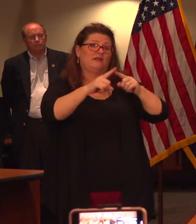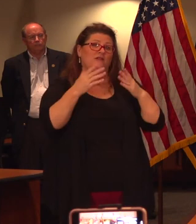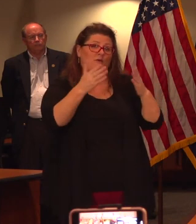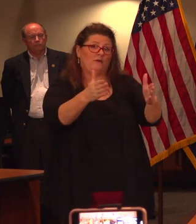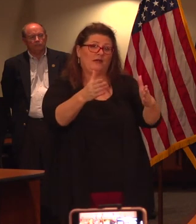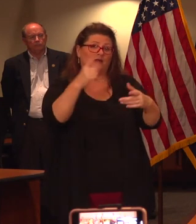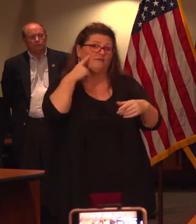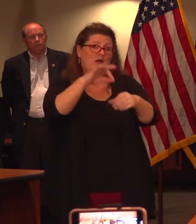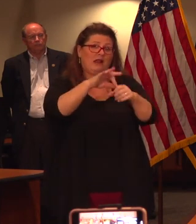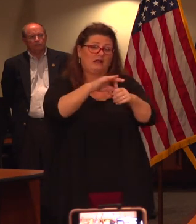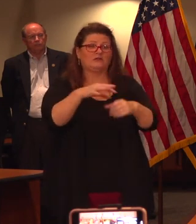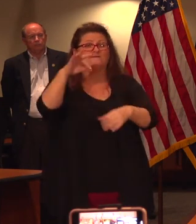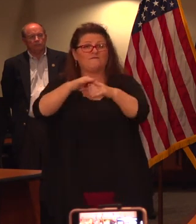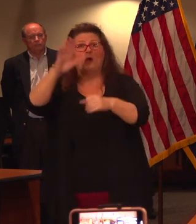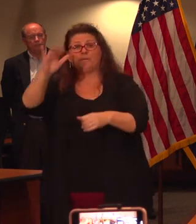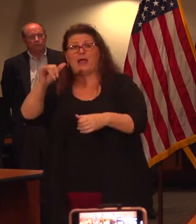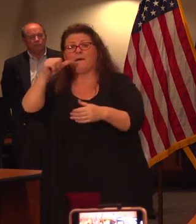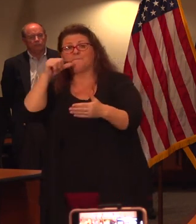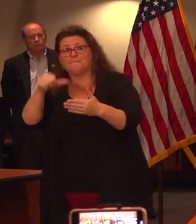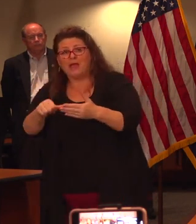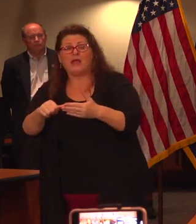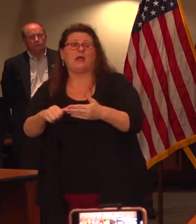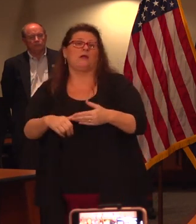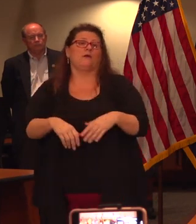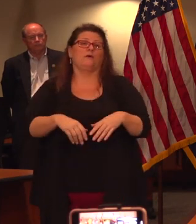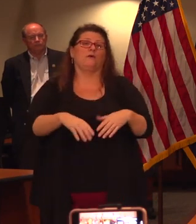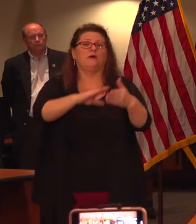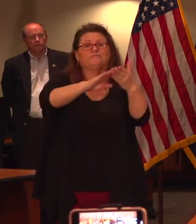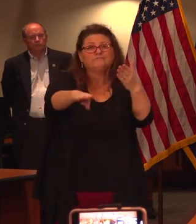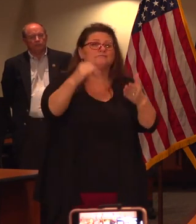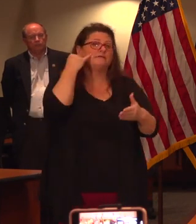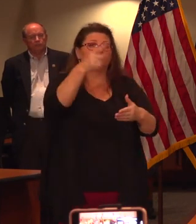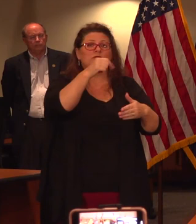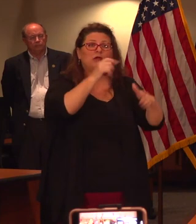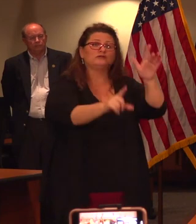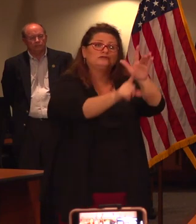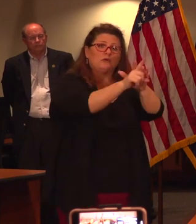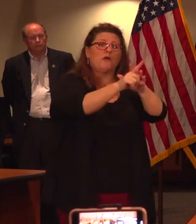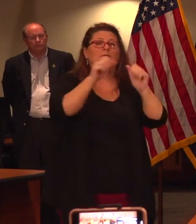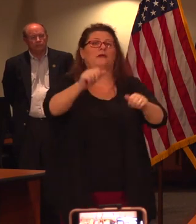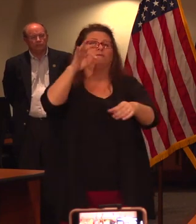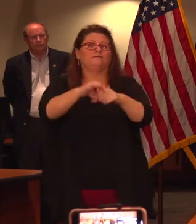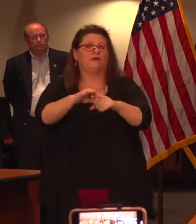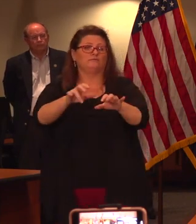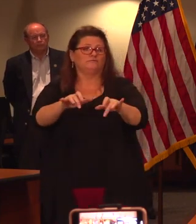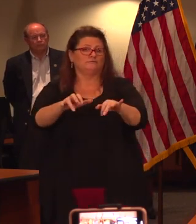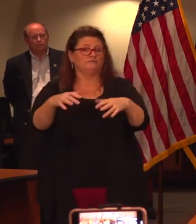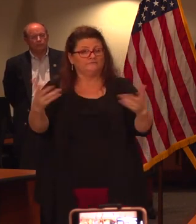expanding vote by mail, no excuse absentee voting. Currently, under current absentee voting law, I'm talking to election officials about this